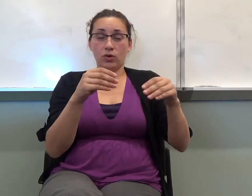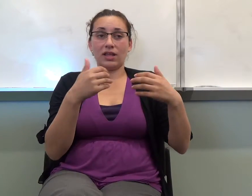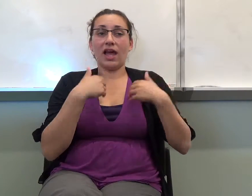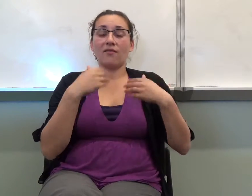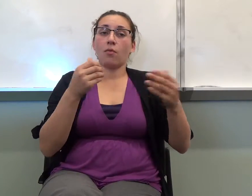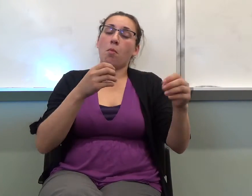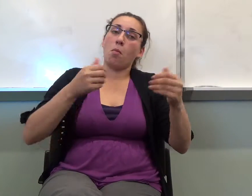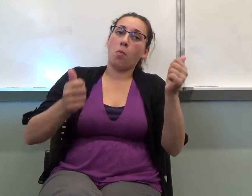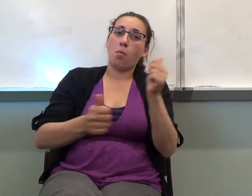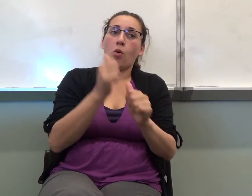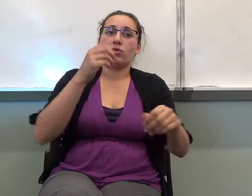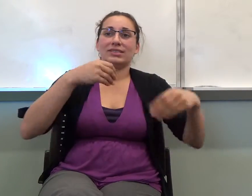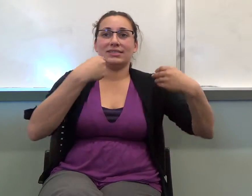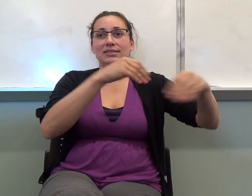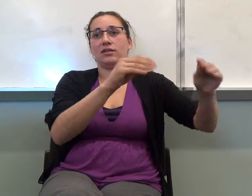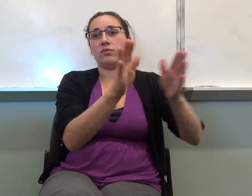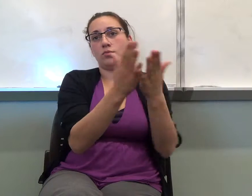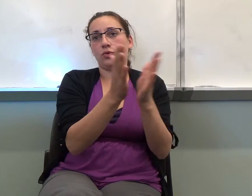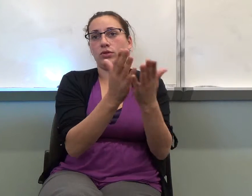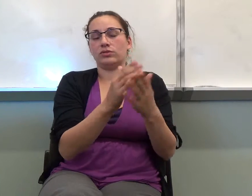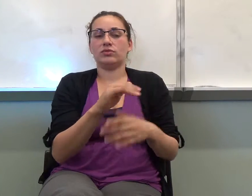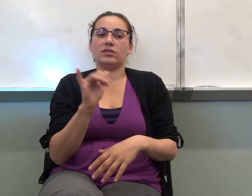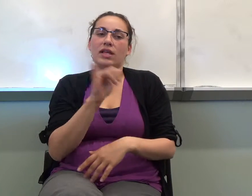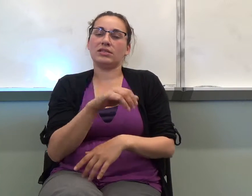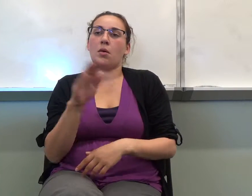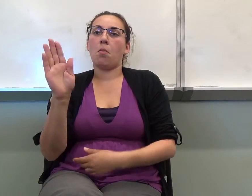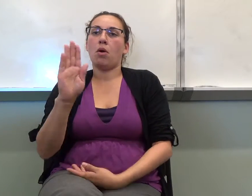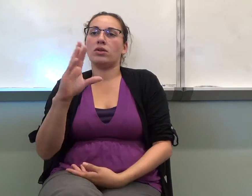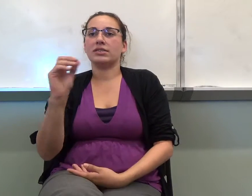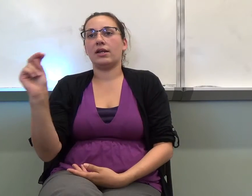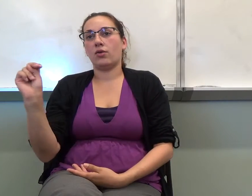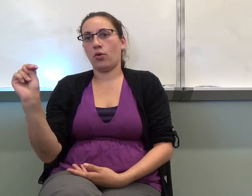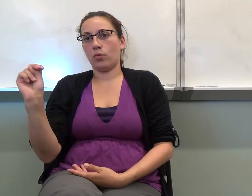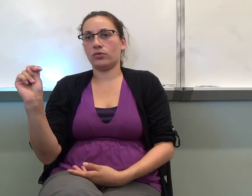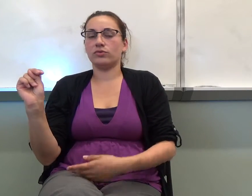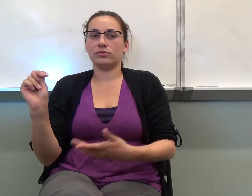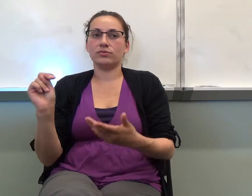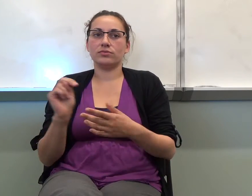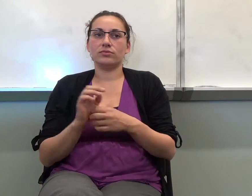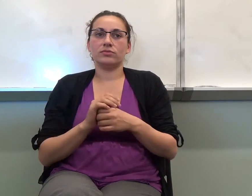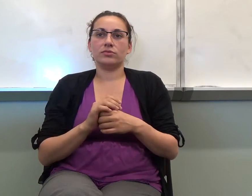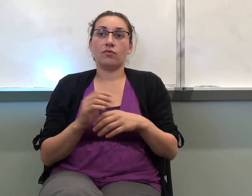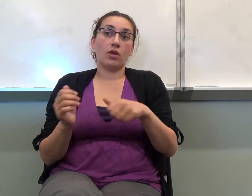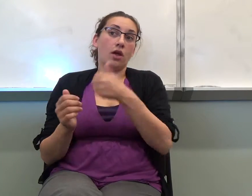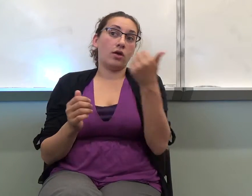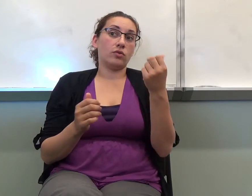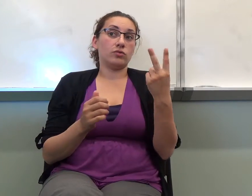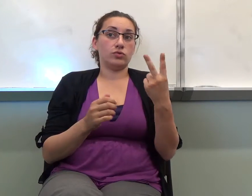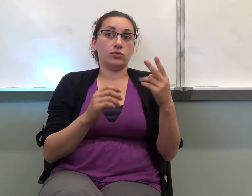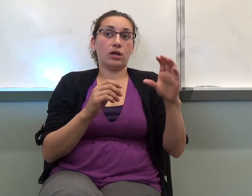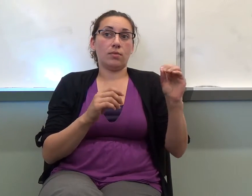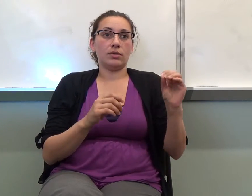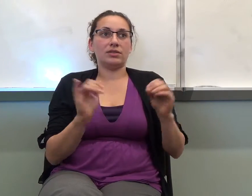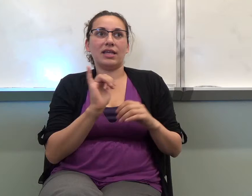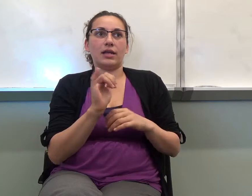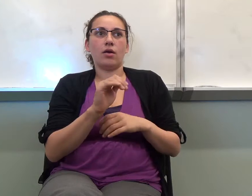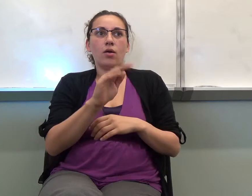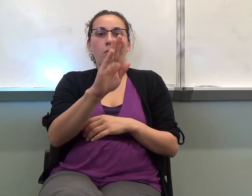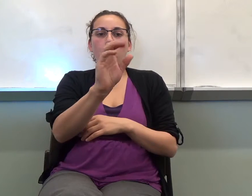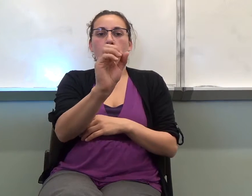so that's 4.5. And the total sales, you would simply take the other two. For example, Borders is about 3.5 billion,